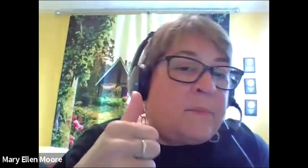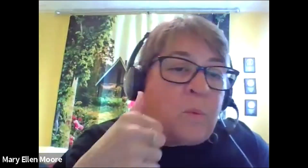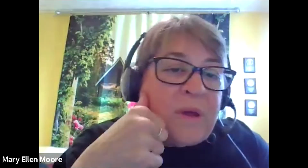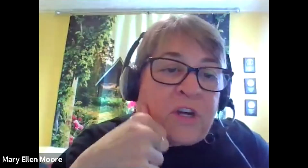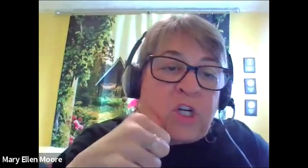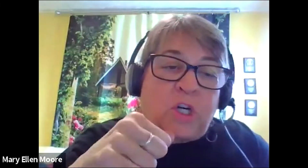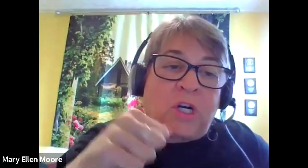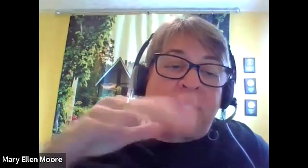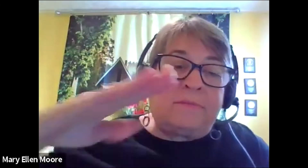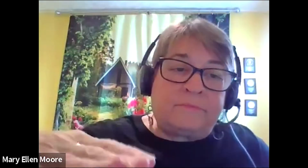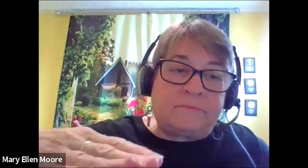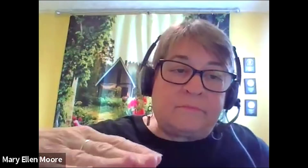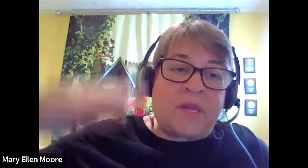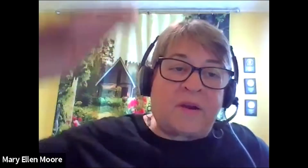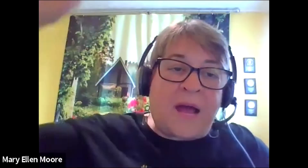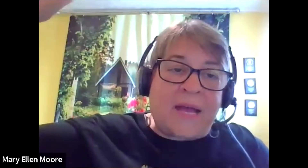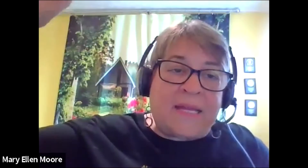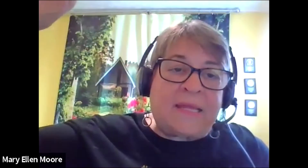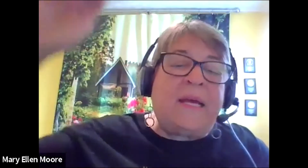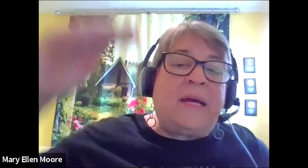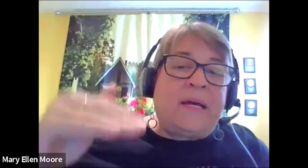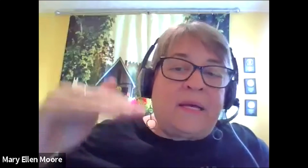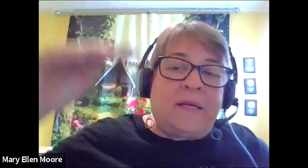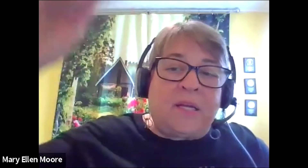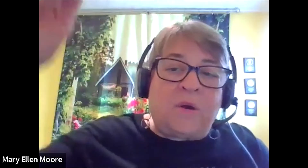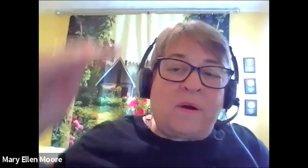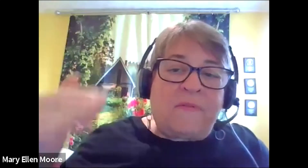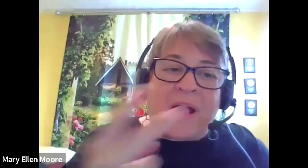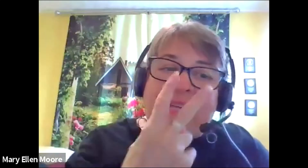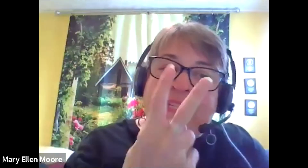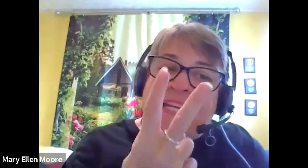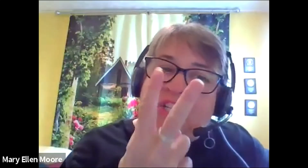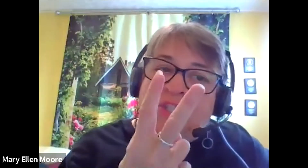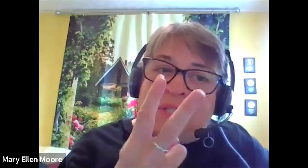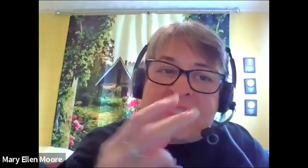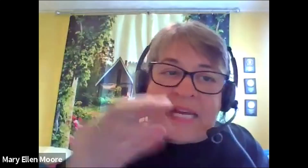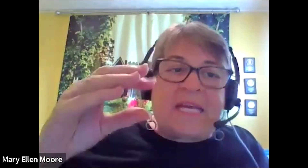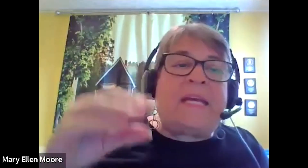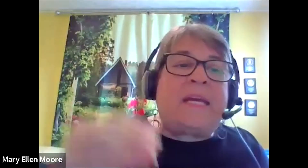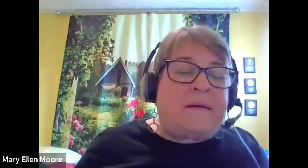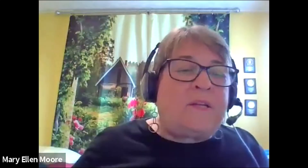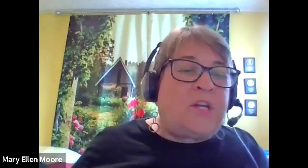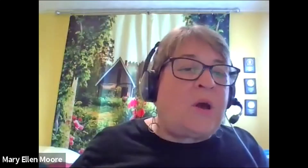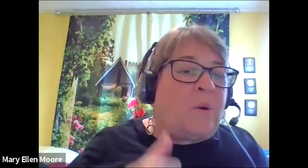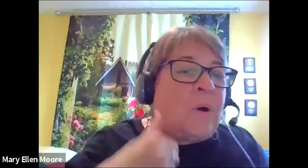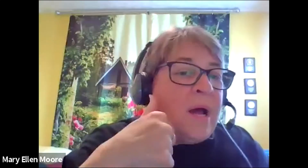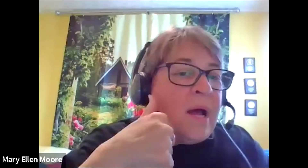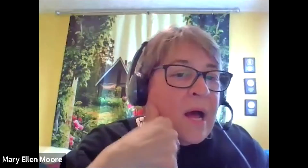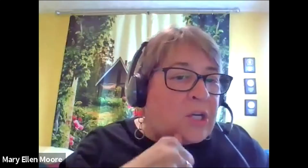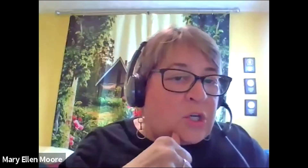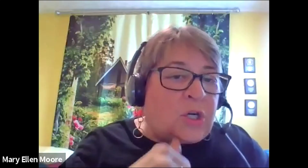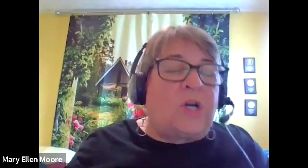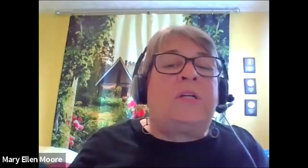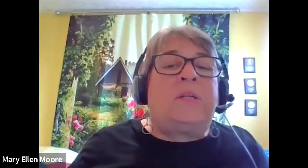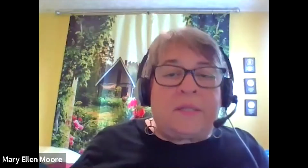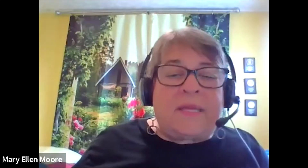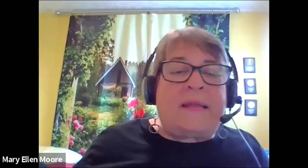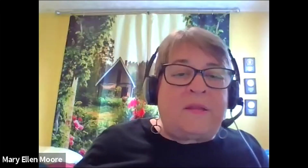with a girl, their height. If they're asking, did you see, a girl, then you